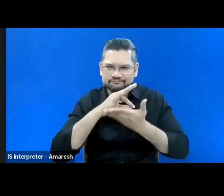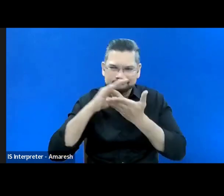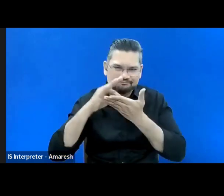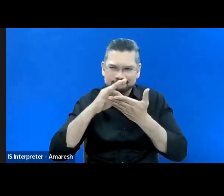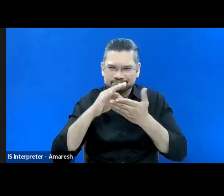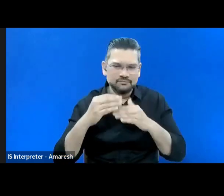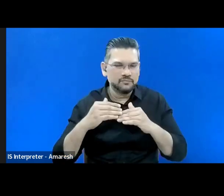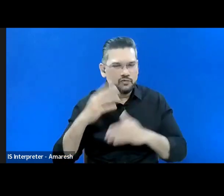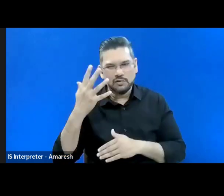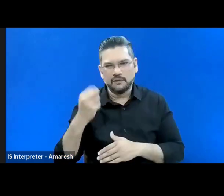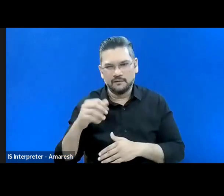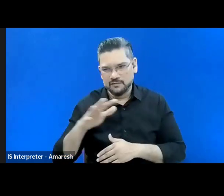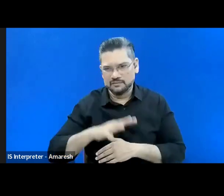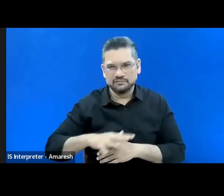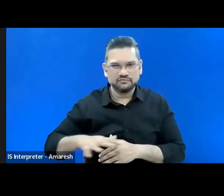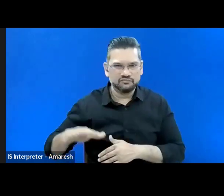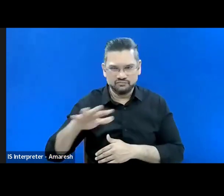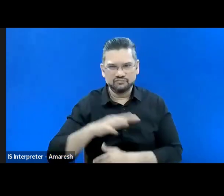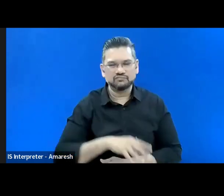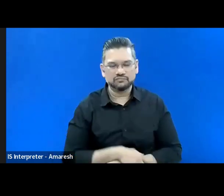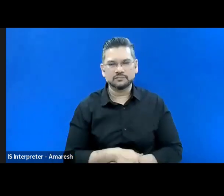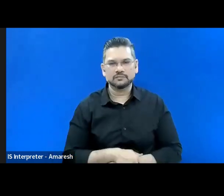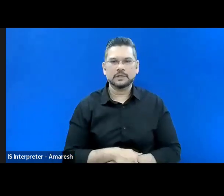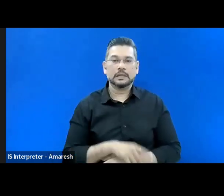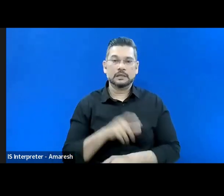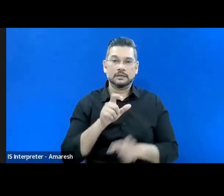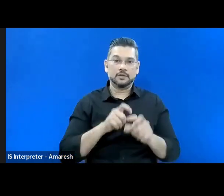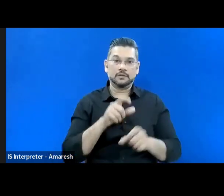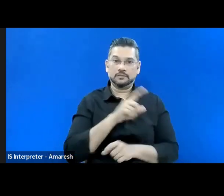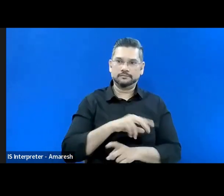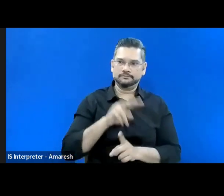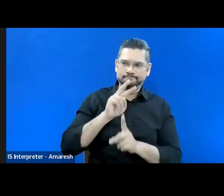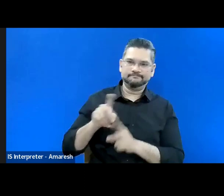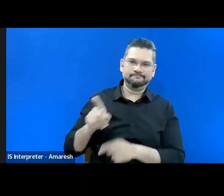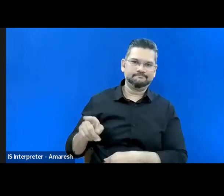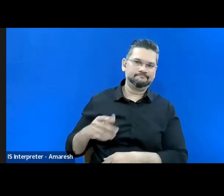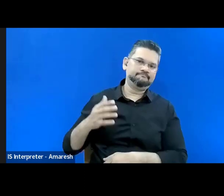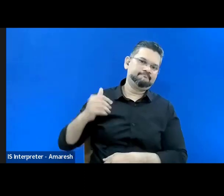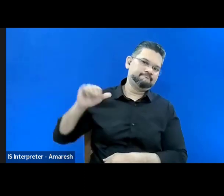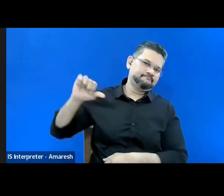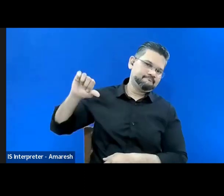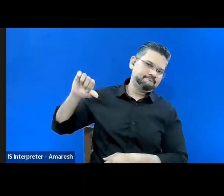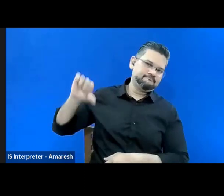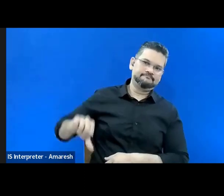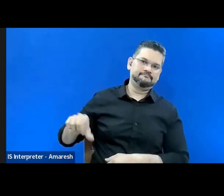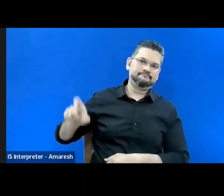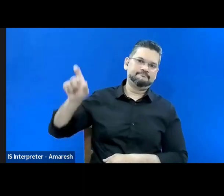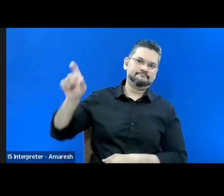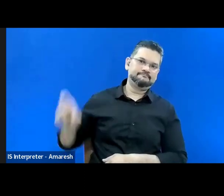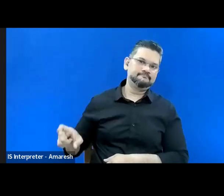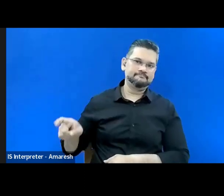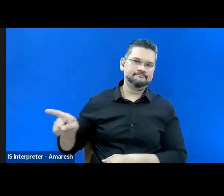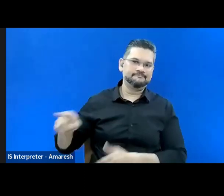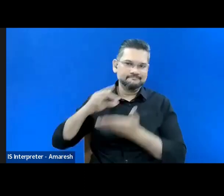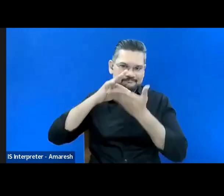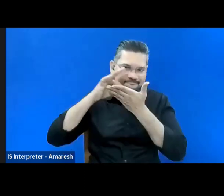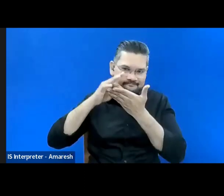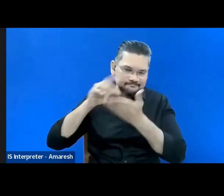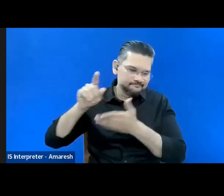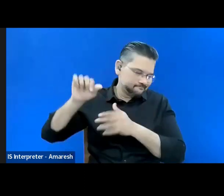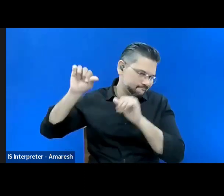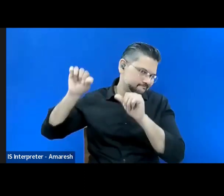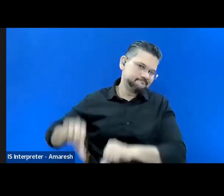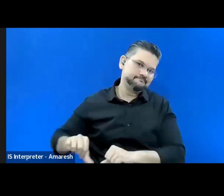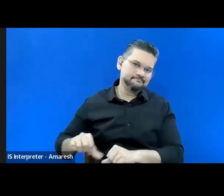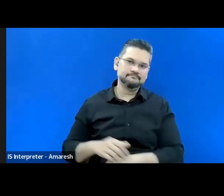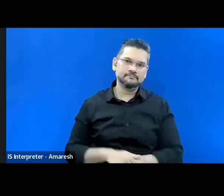on substance are looked from an angle of a criminal. Somehow LGBTI individuals were